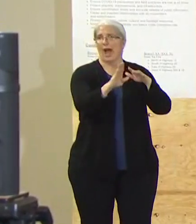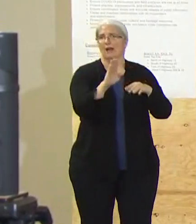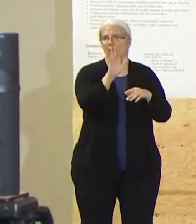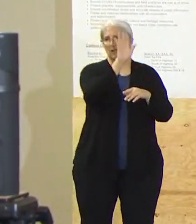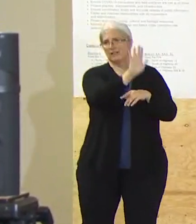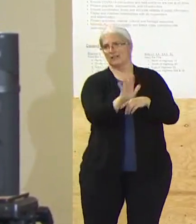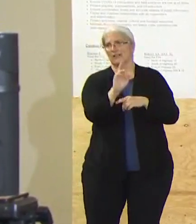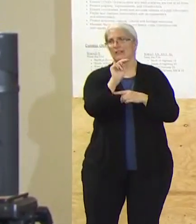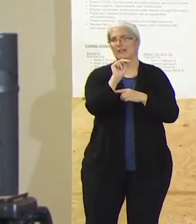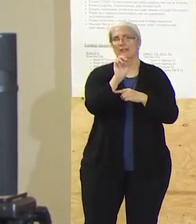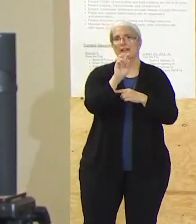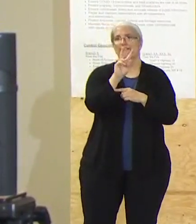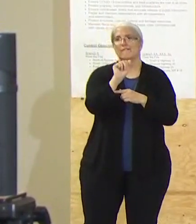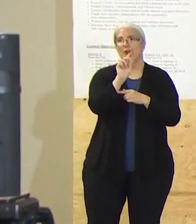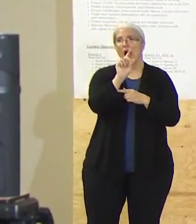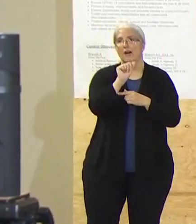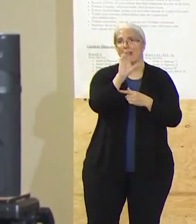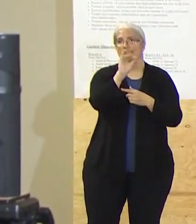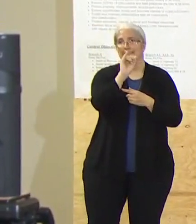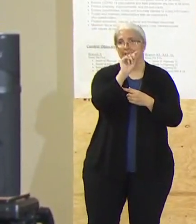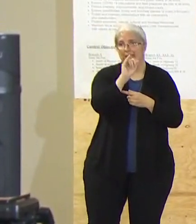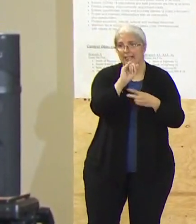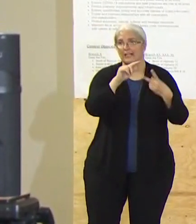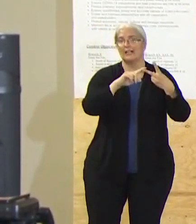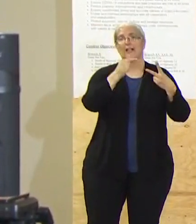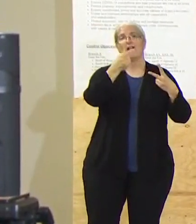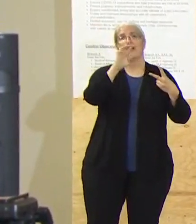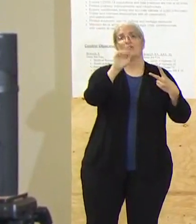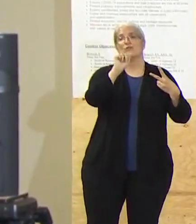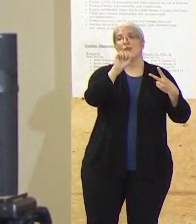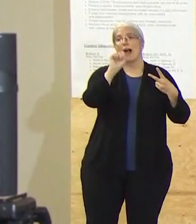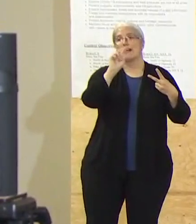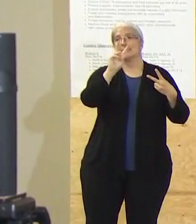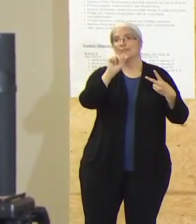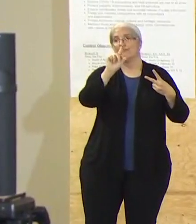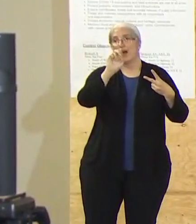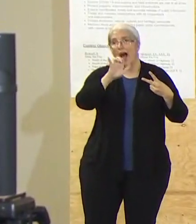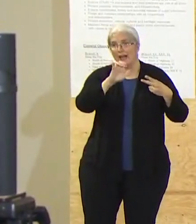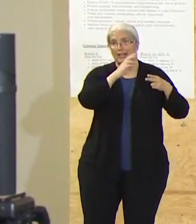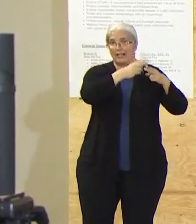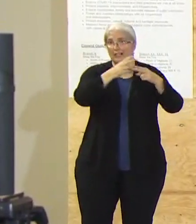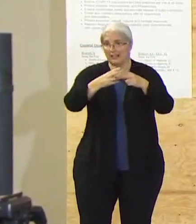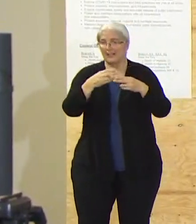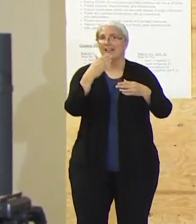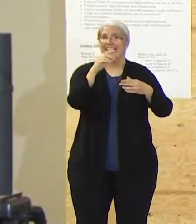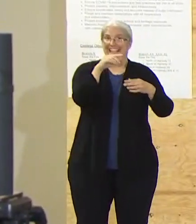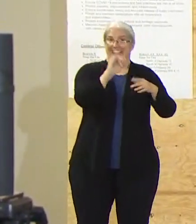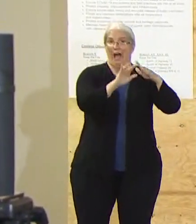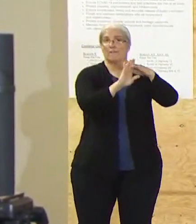Valley. Progress being made there. We were pleased by the